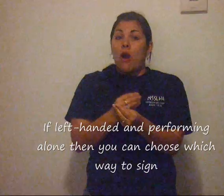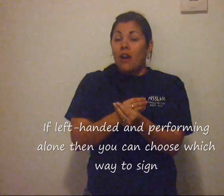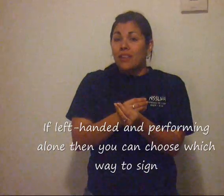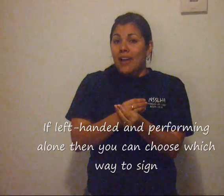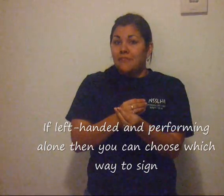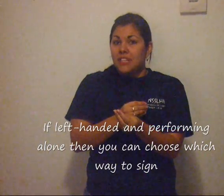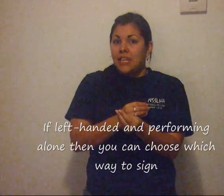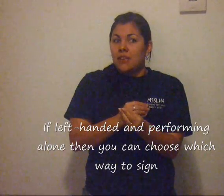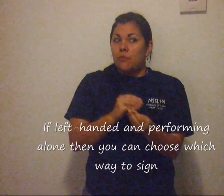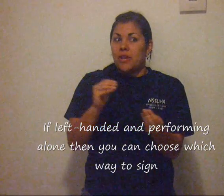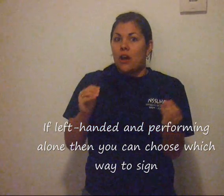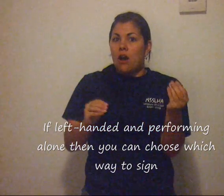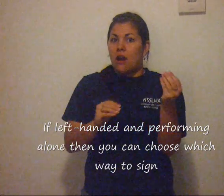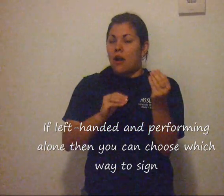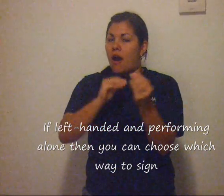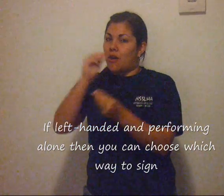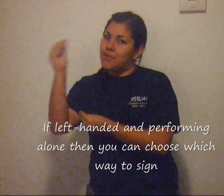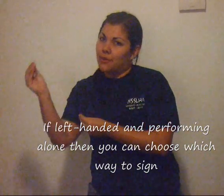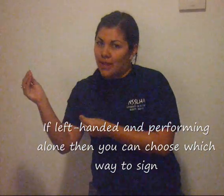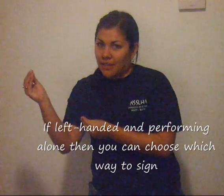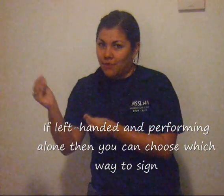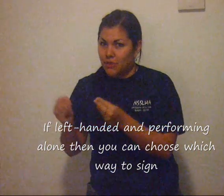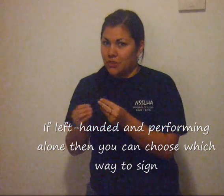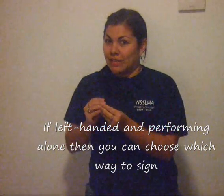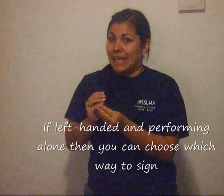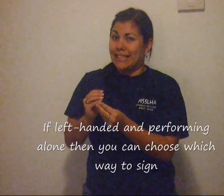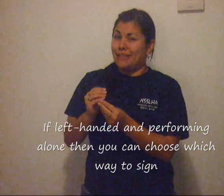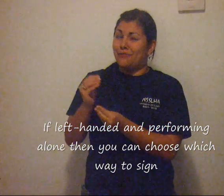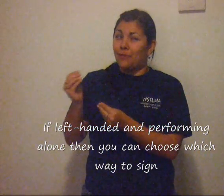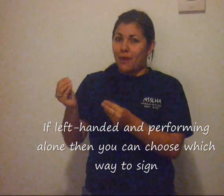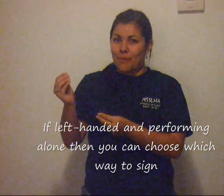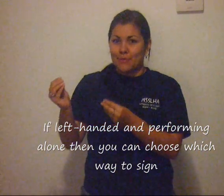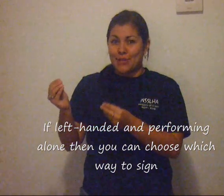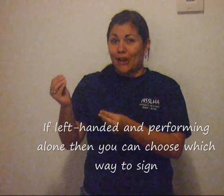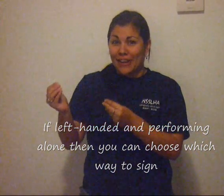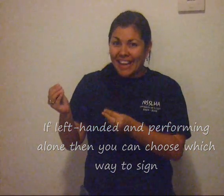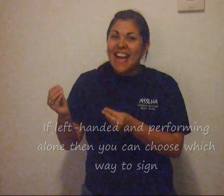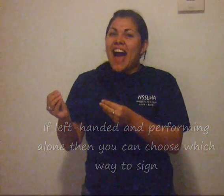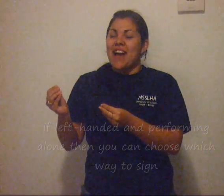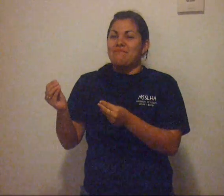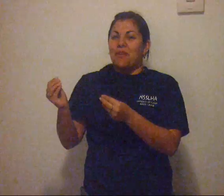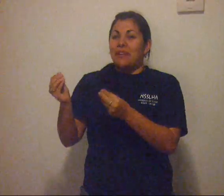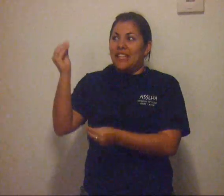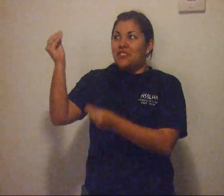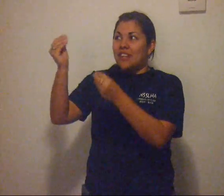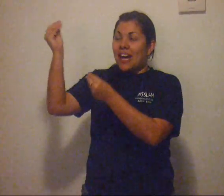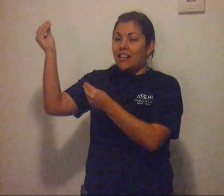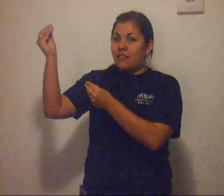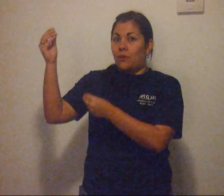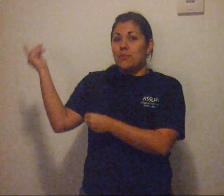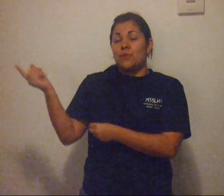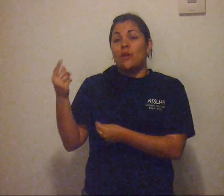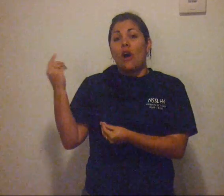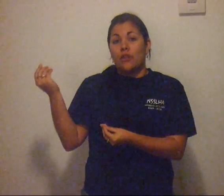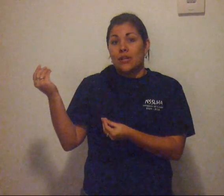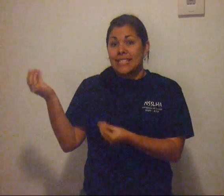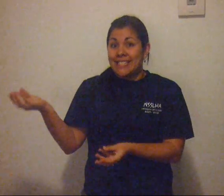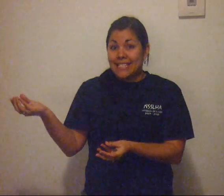are a lefty, we also like you to just kind of conform. I'm sorry, but we need you to kind of conform so it all looks